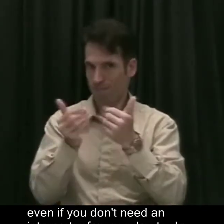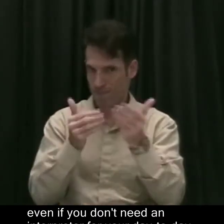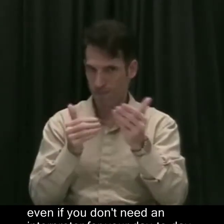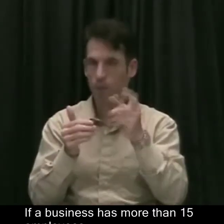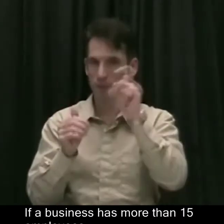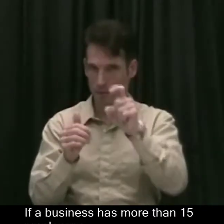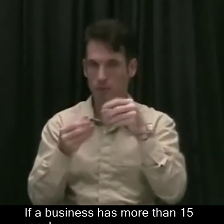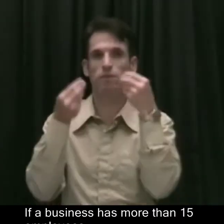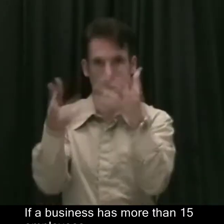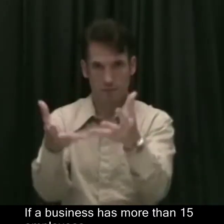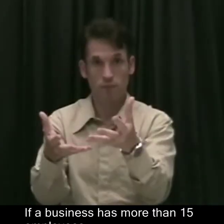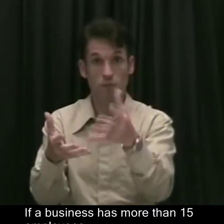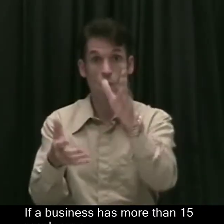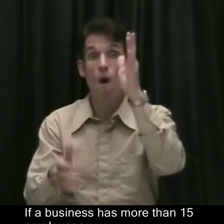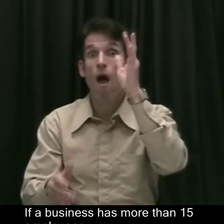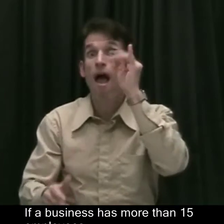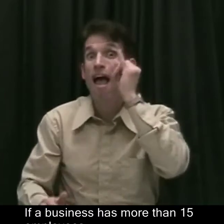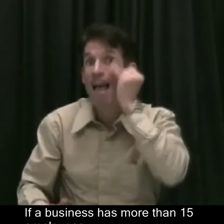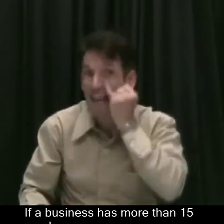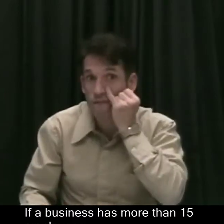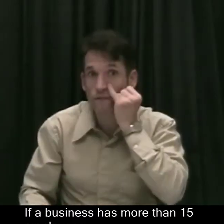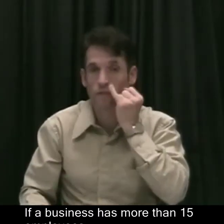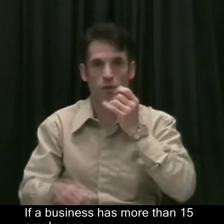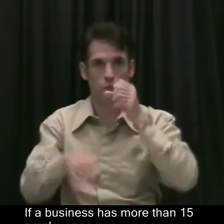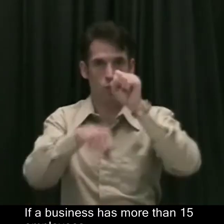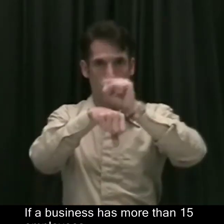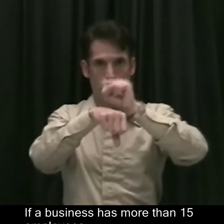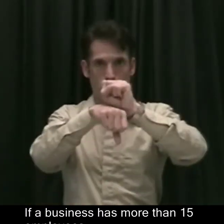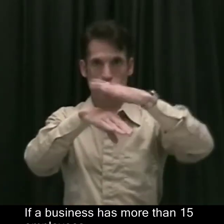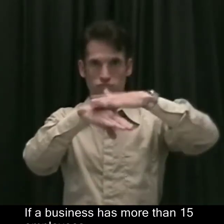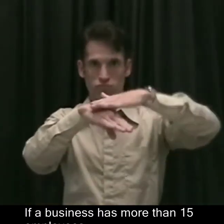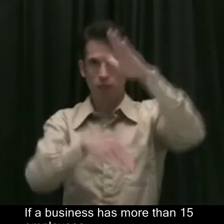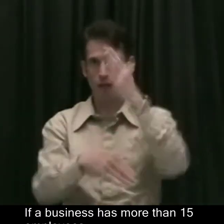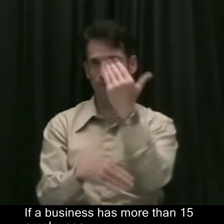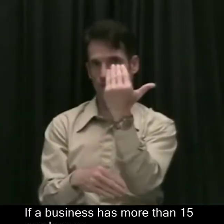If a business has more than 15 employees,